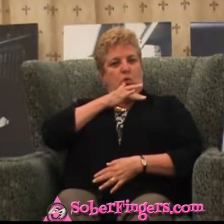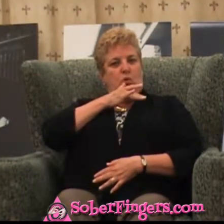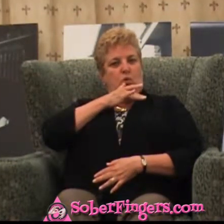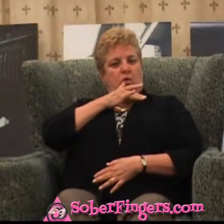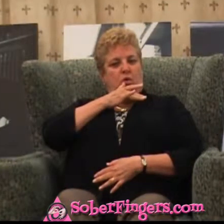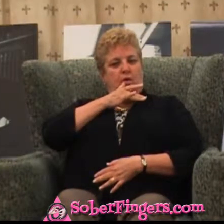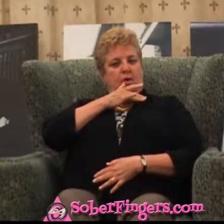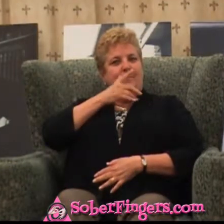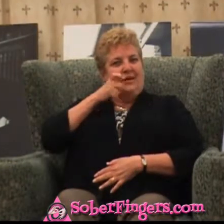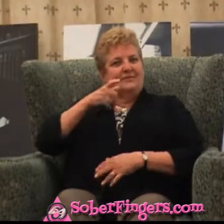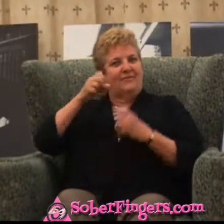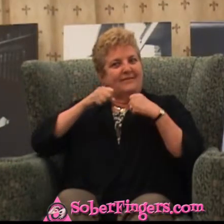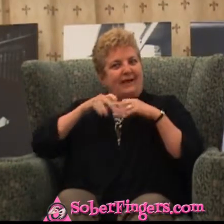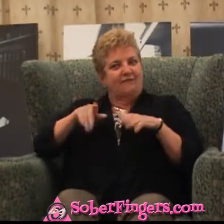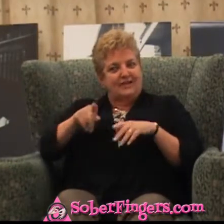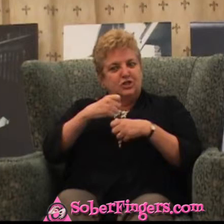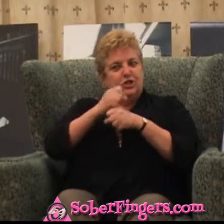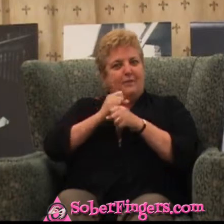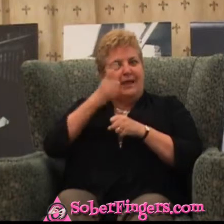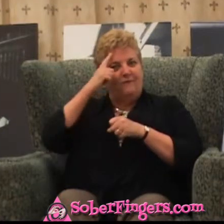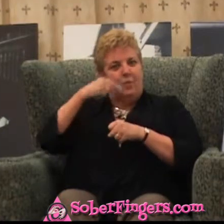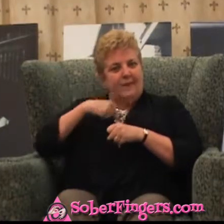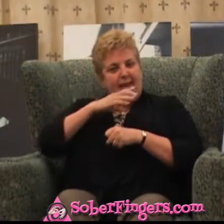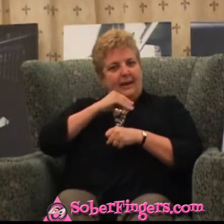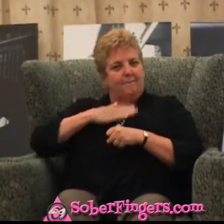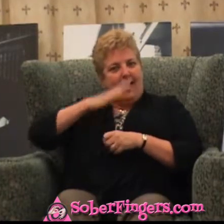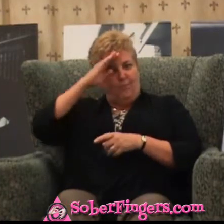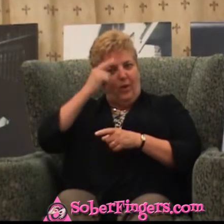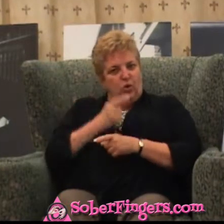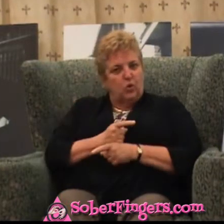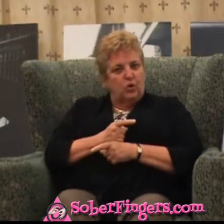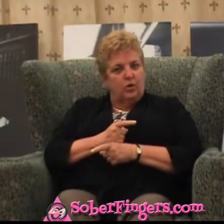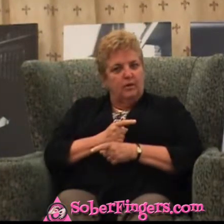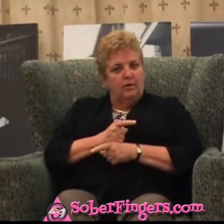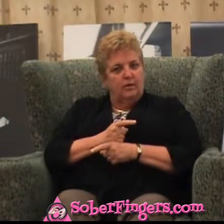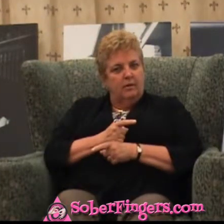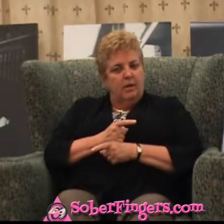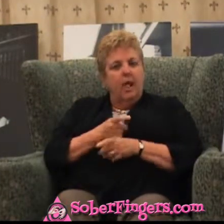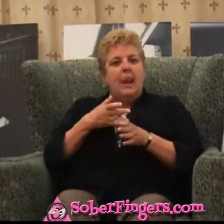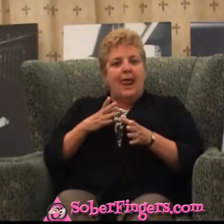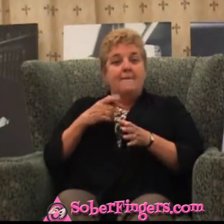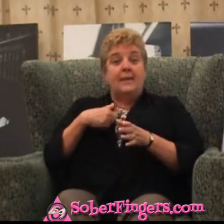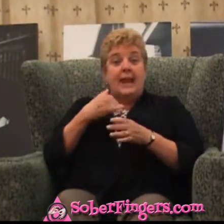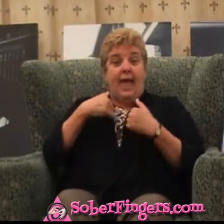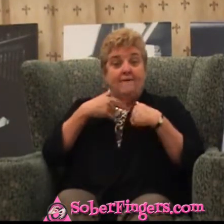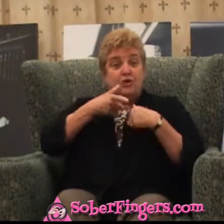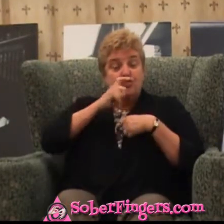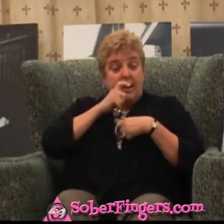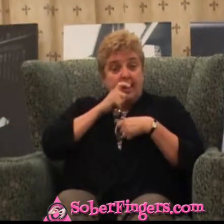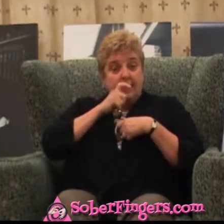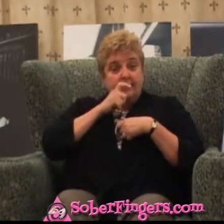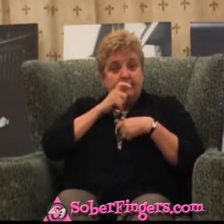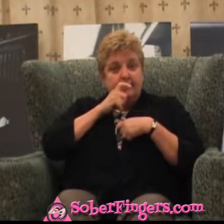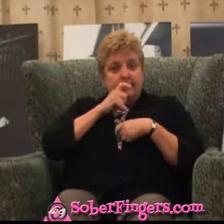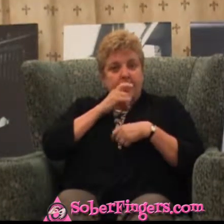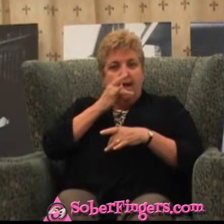she made for me and my brother. Let me have a drink. Alcohol does not respect